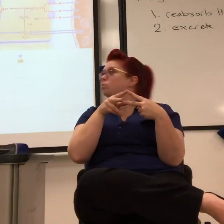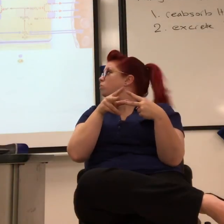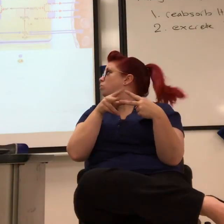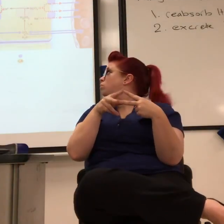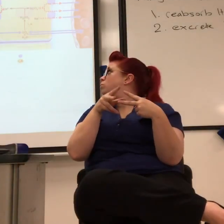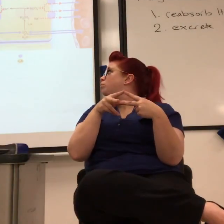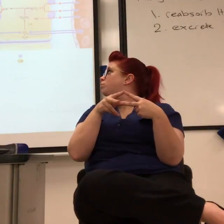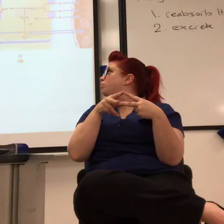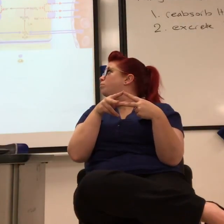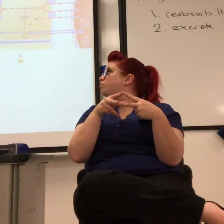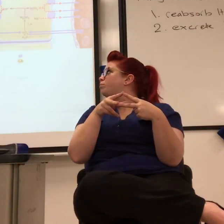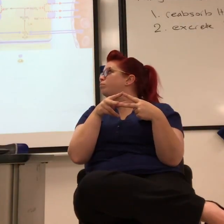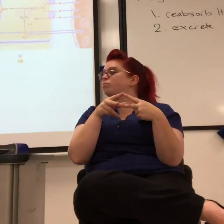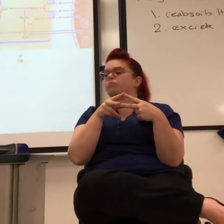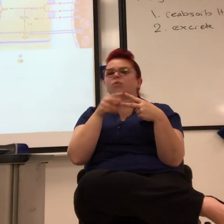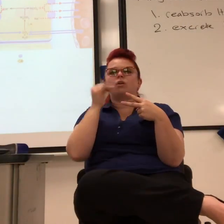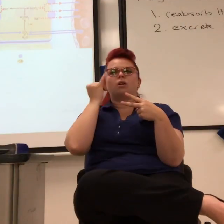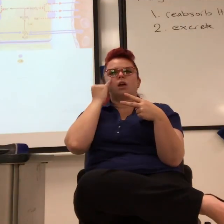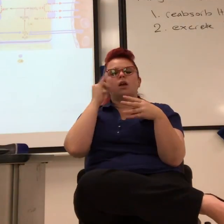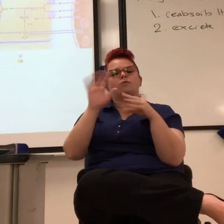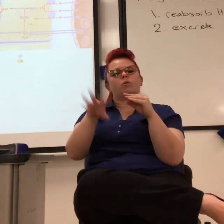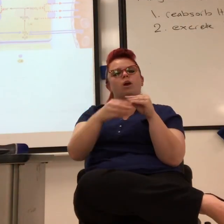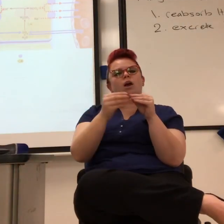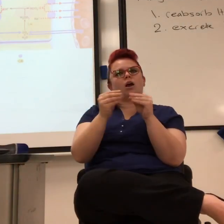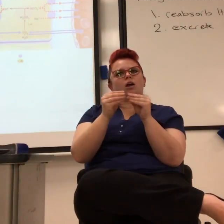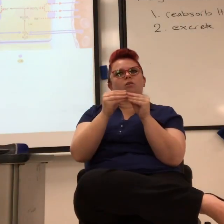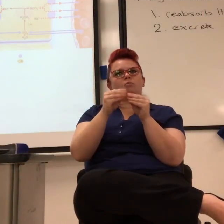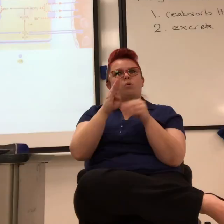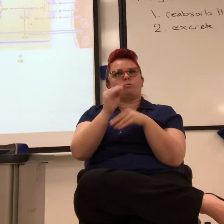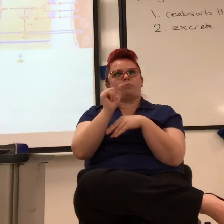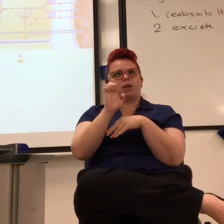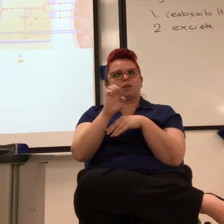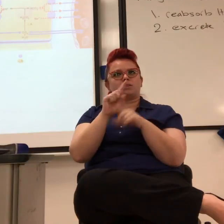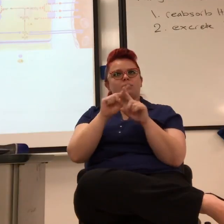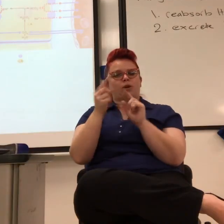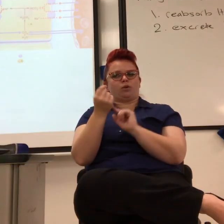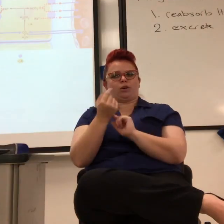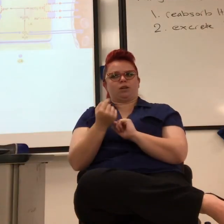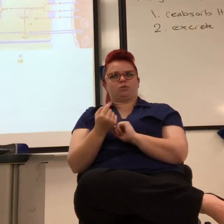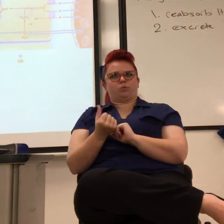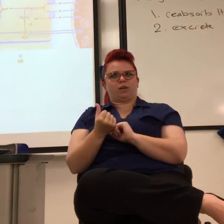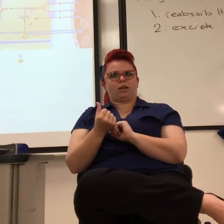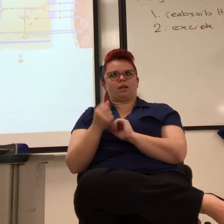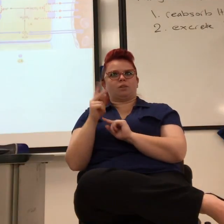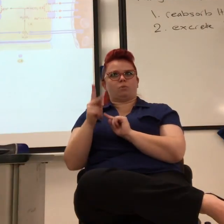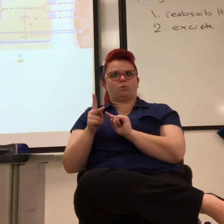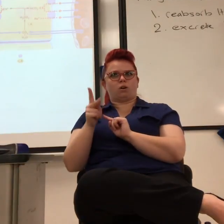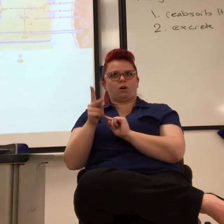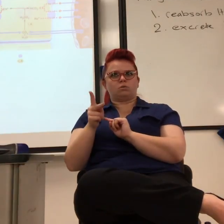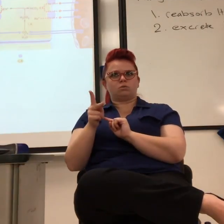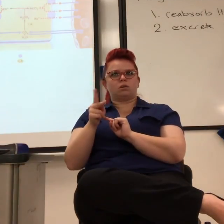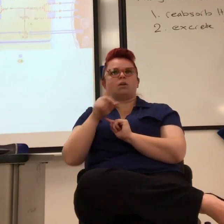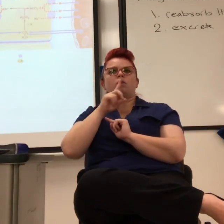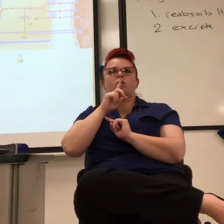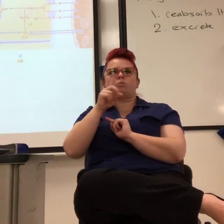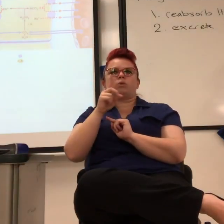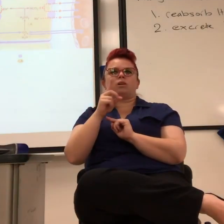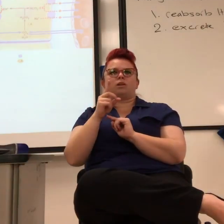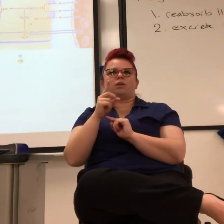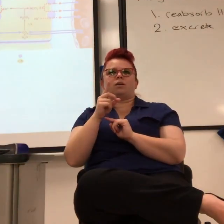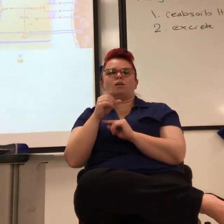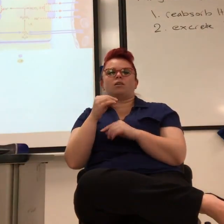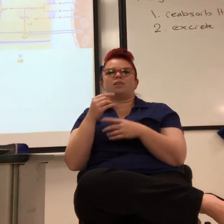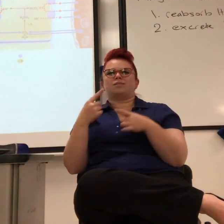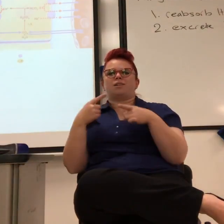If you put more base in the blood at the same time excrete a proton, what you're basically counteracting is,